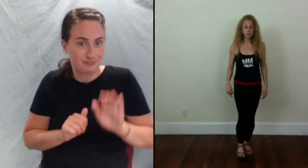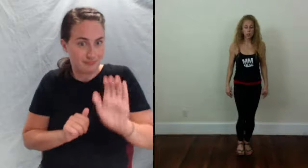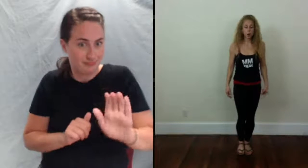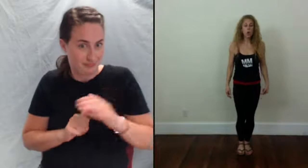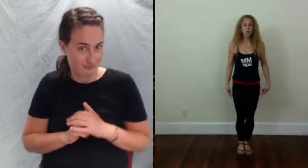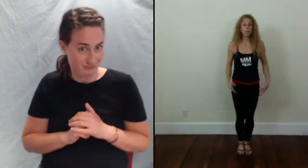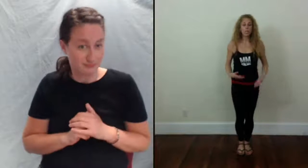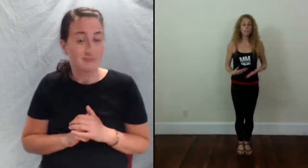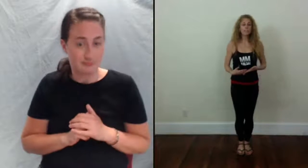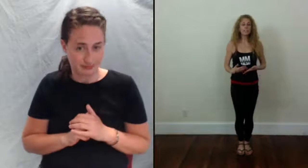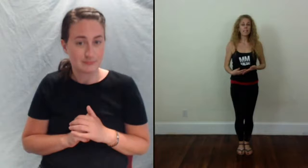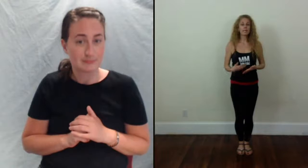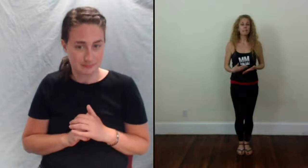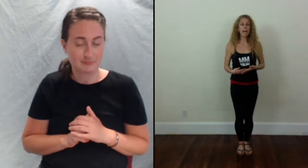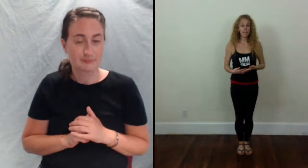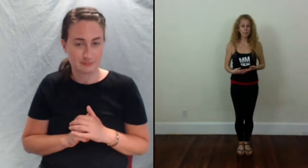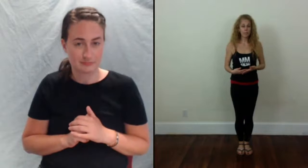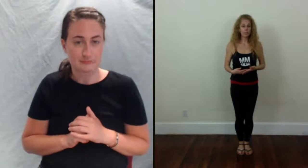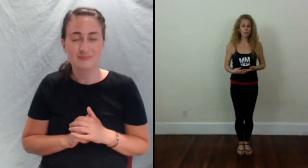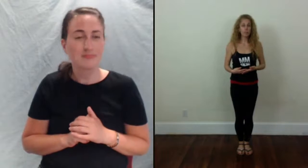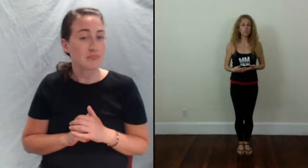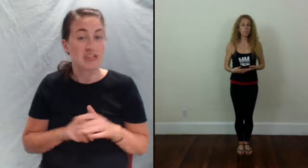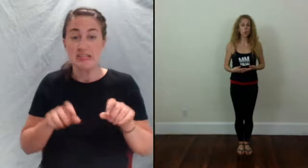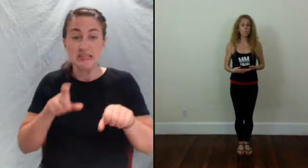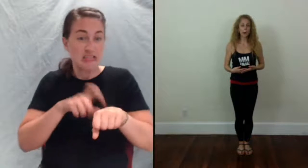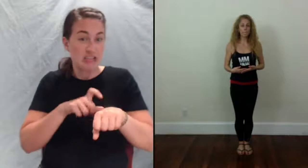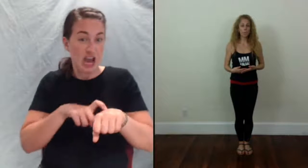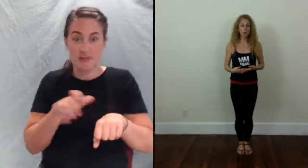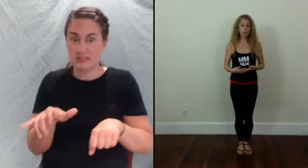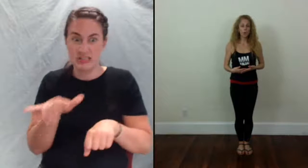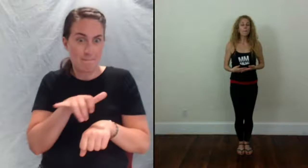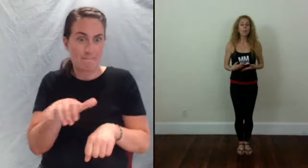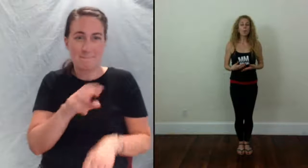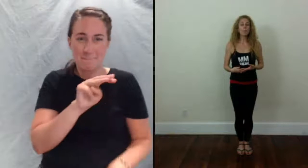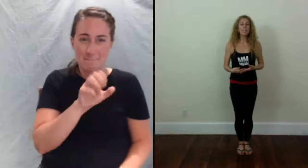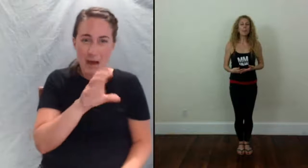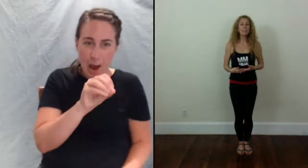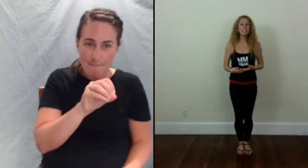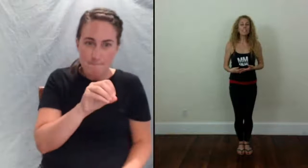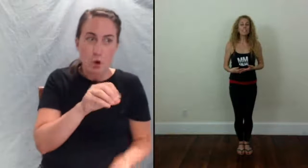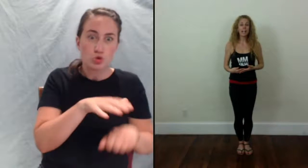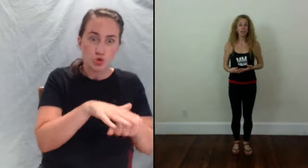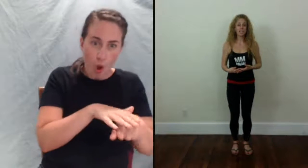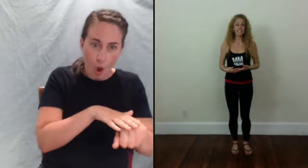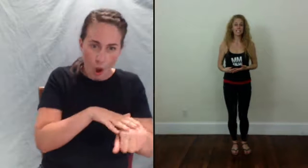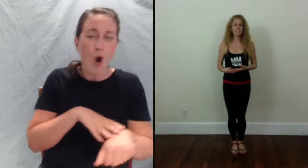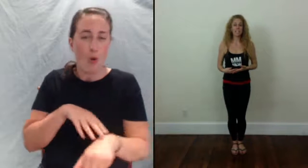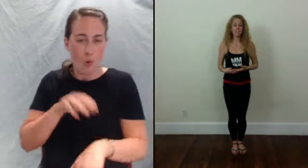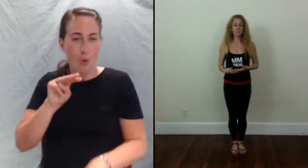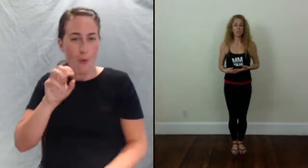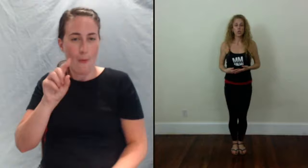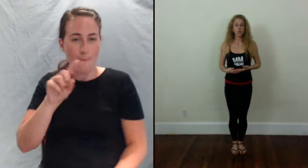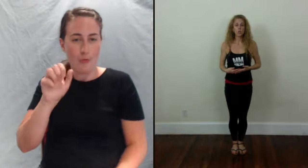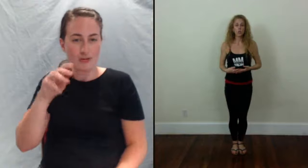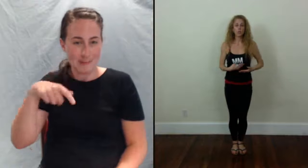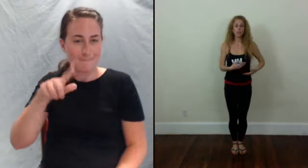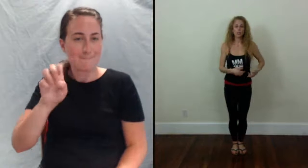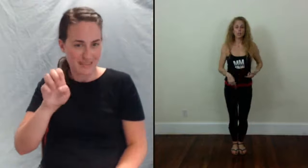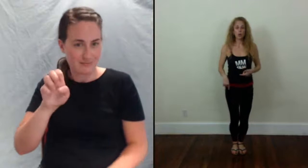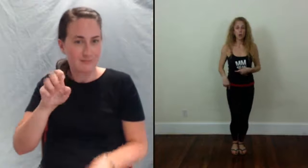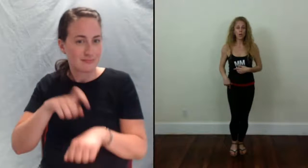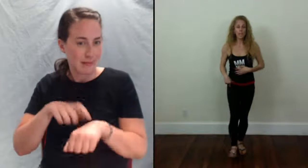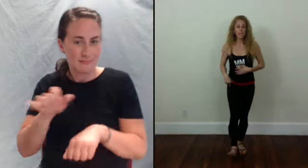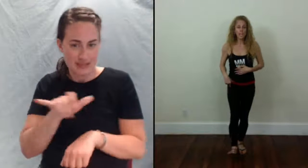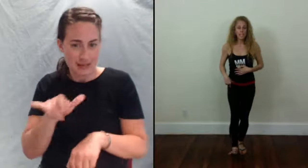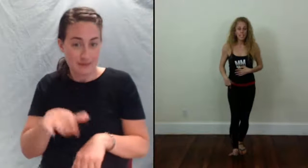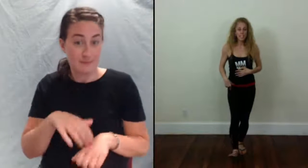Okay, so we're gonna use the same timing for the slow mambo, but we're putting our heel out instead. So we're going